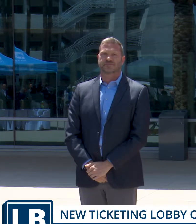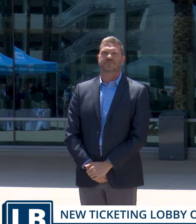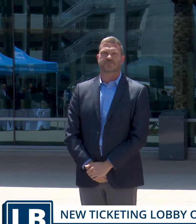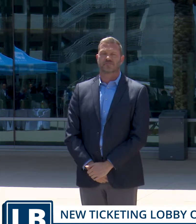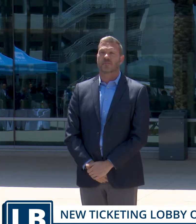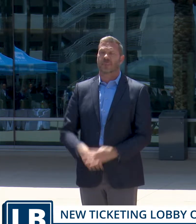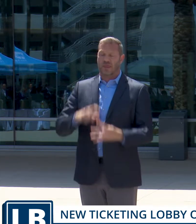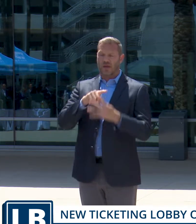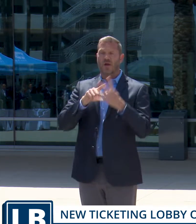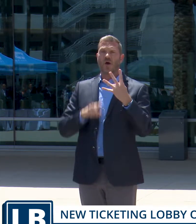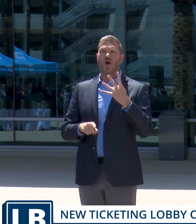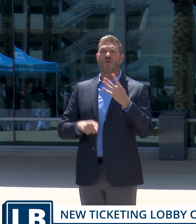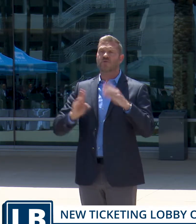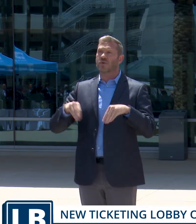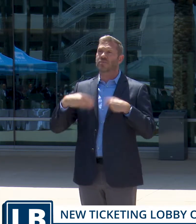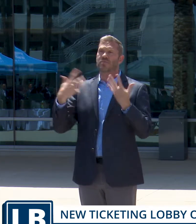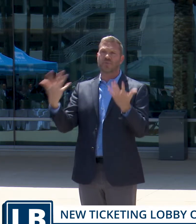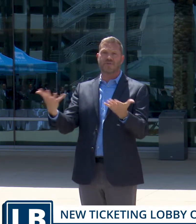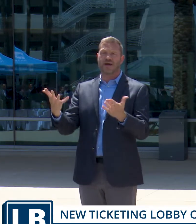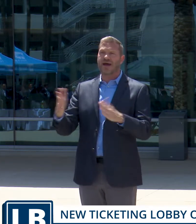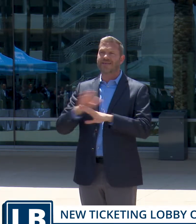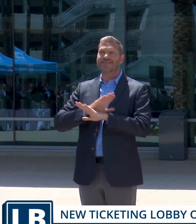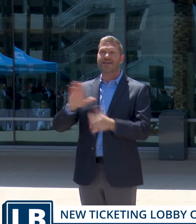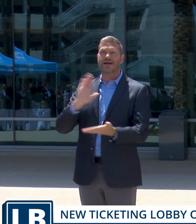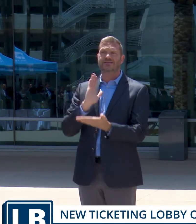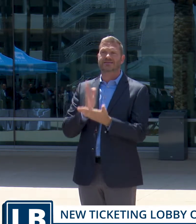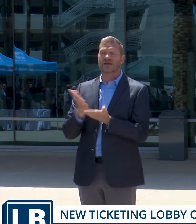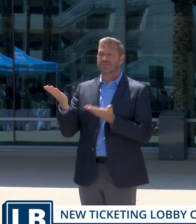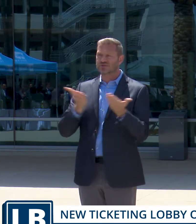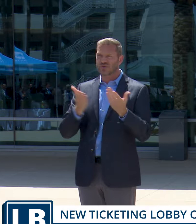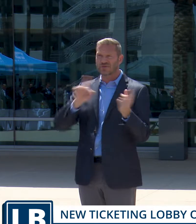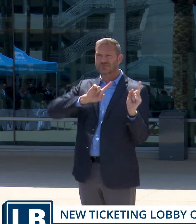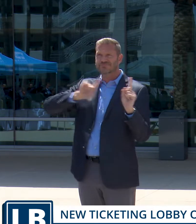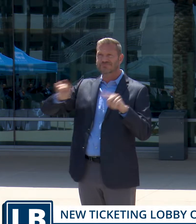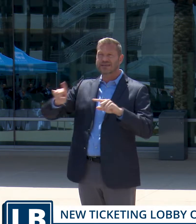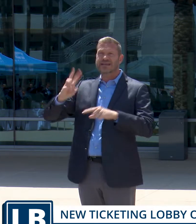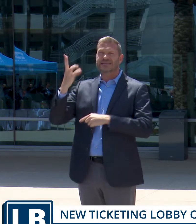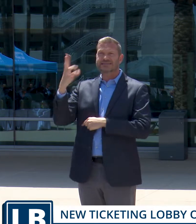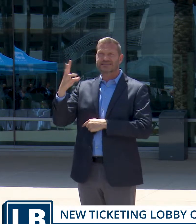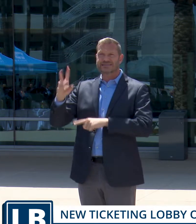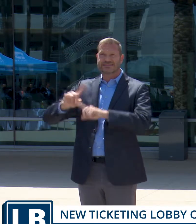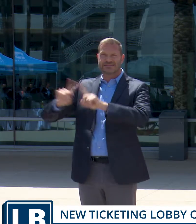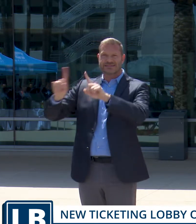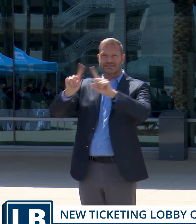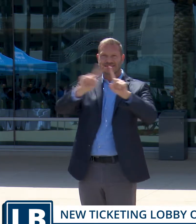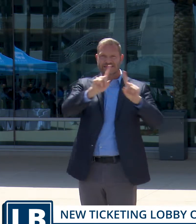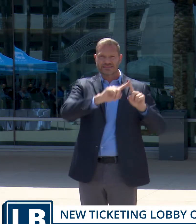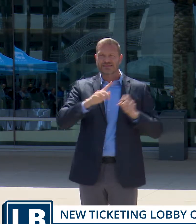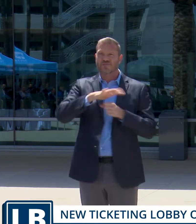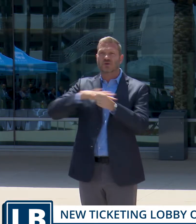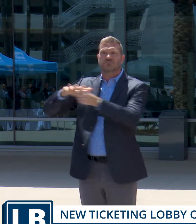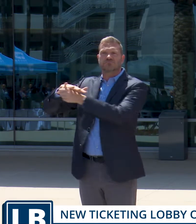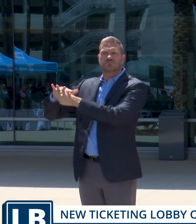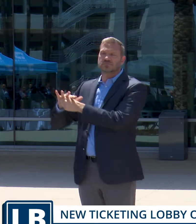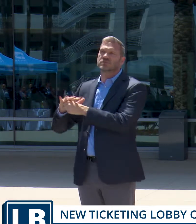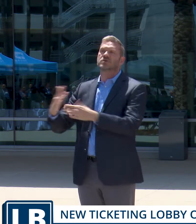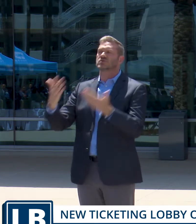They all provide nonstop service from Long Beach to 16 destinations, so thank you all for being here and for your